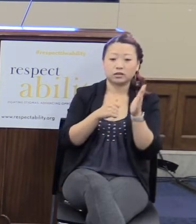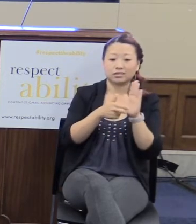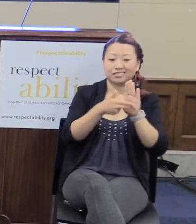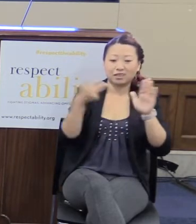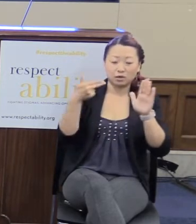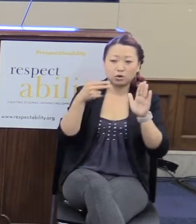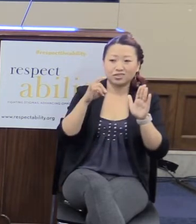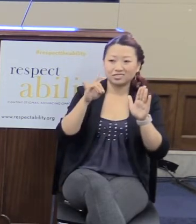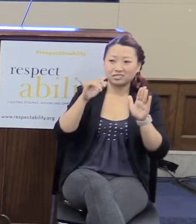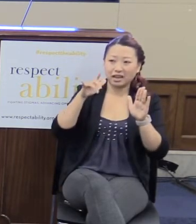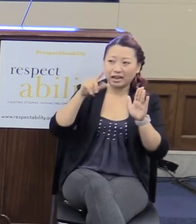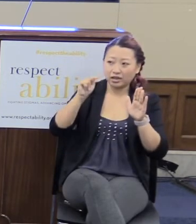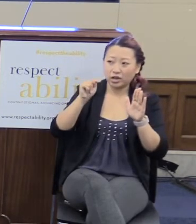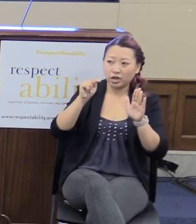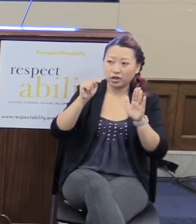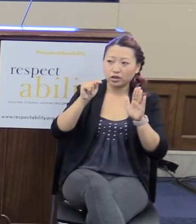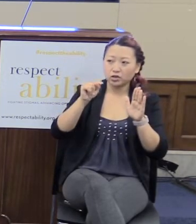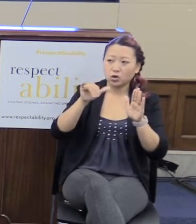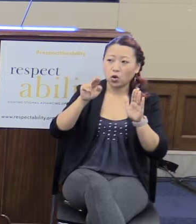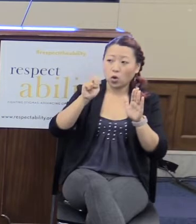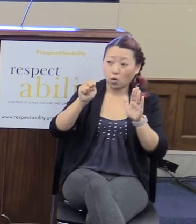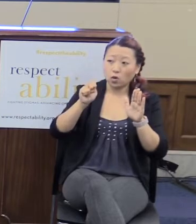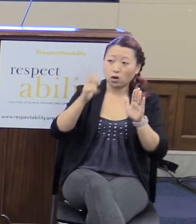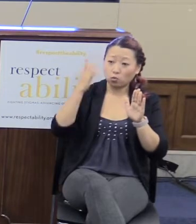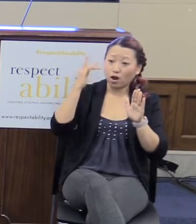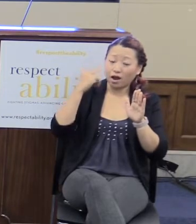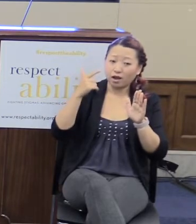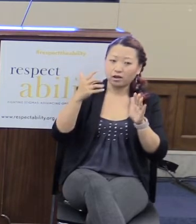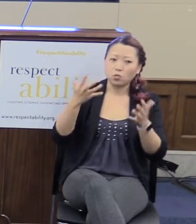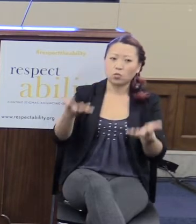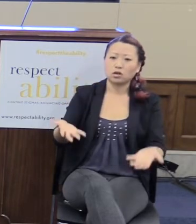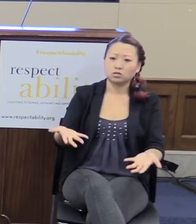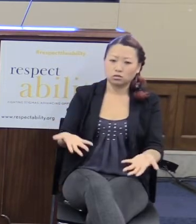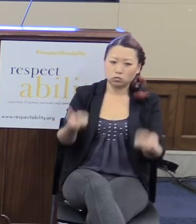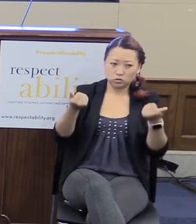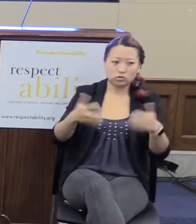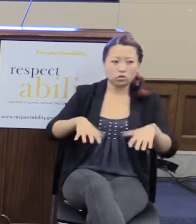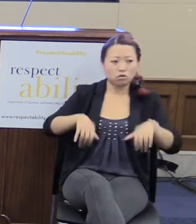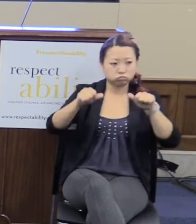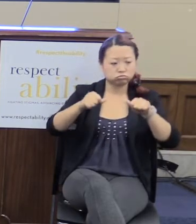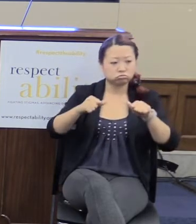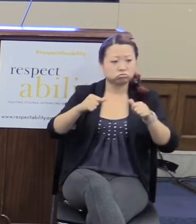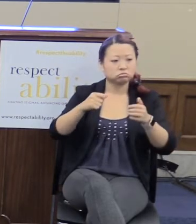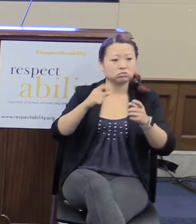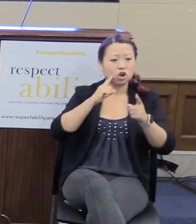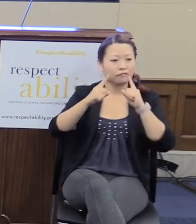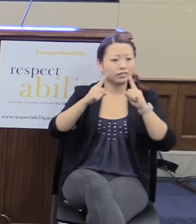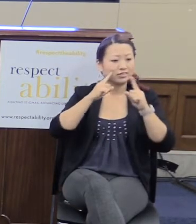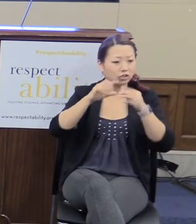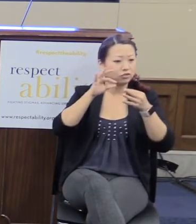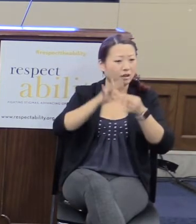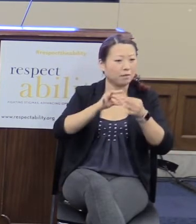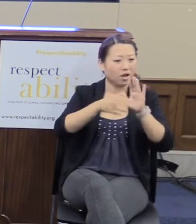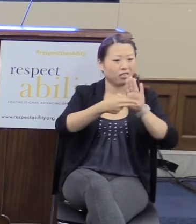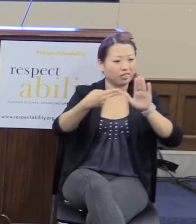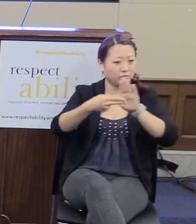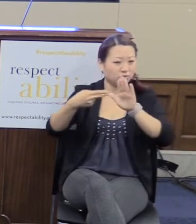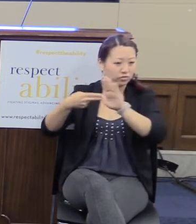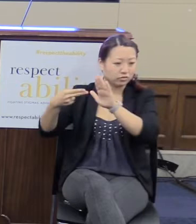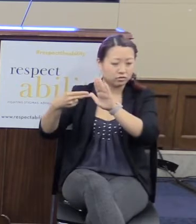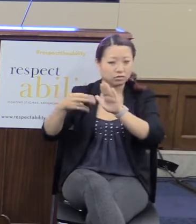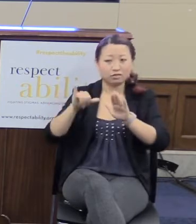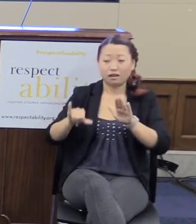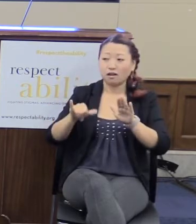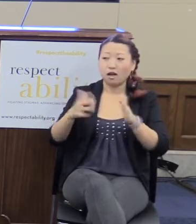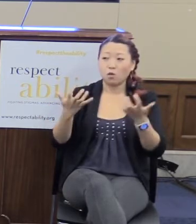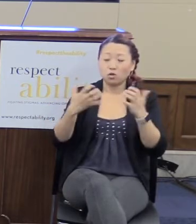to actually have a conversation about labels. And I want to show